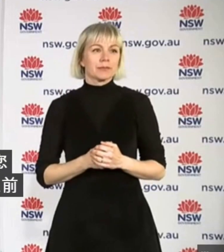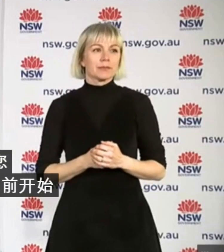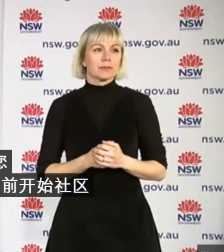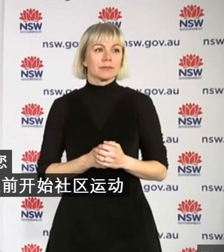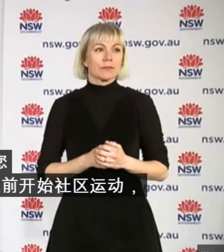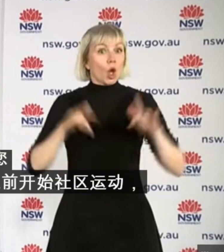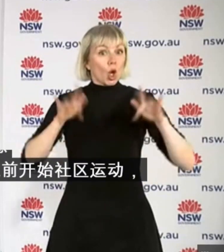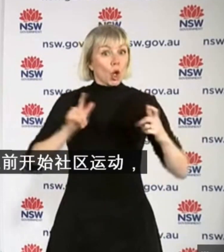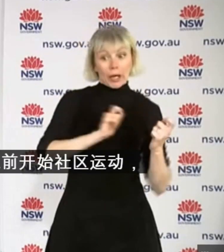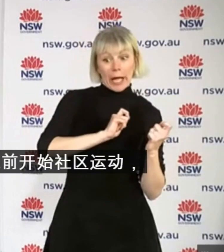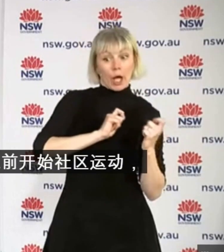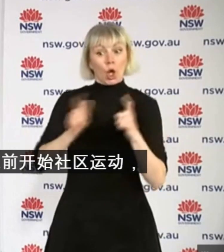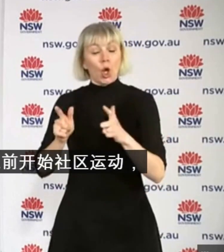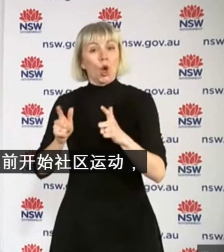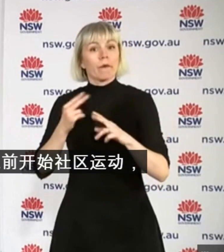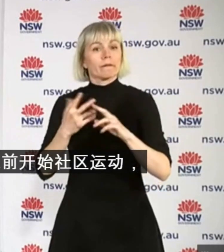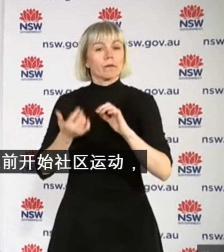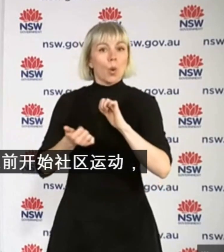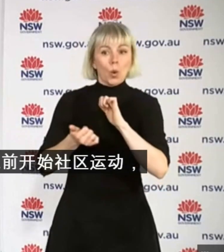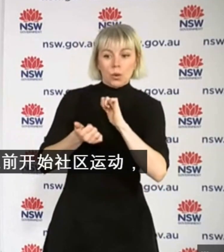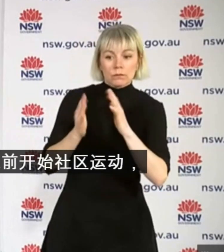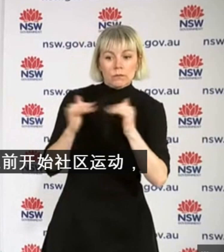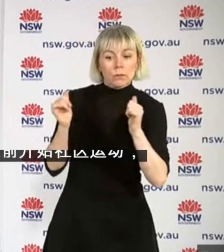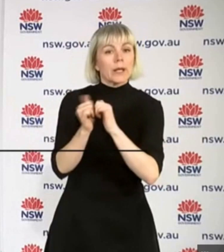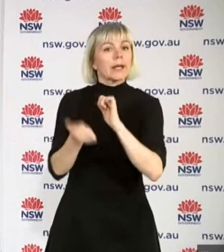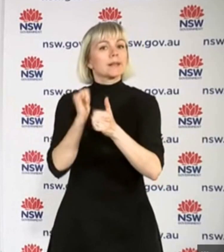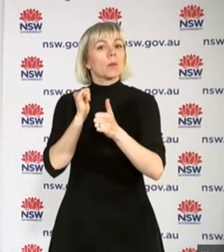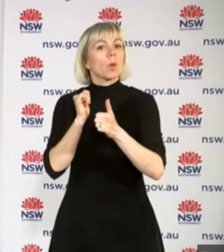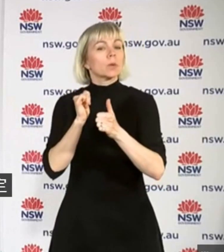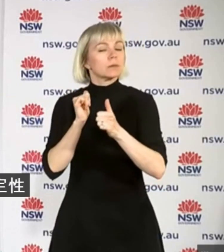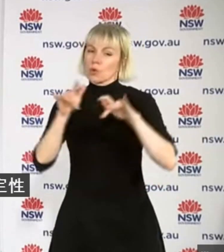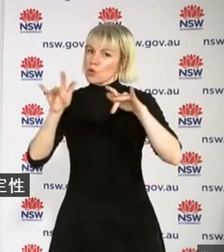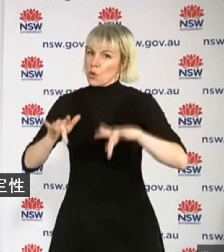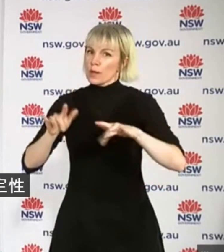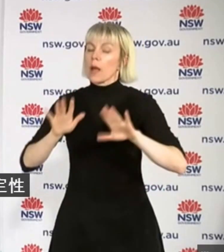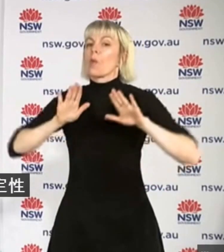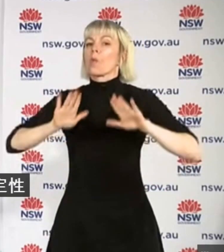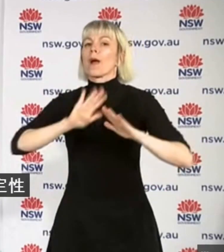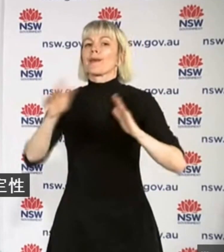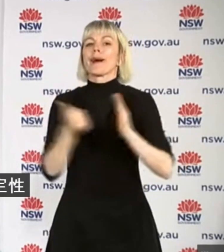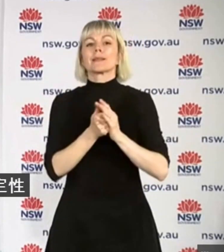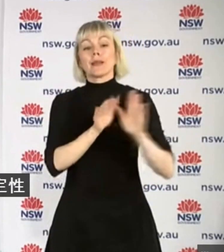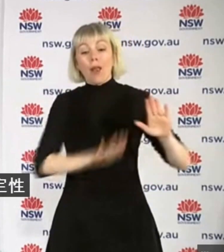community sport before the 80% double dose, and just to provide that certainty for our organisations.